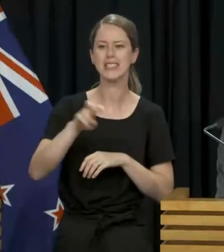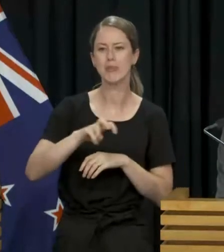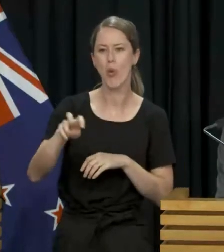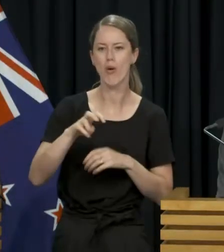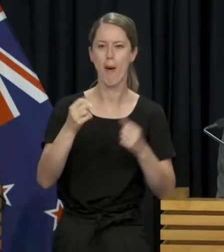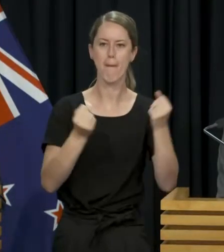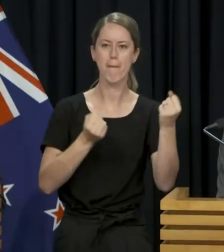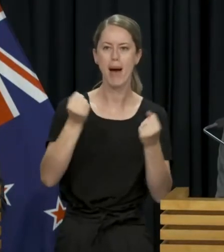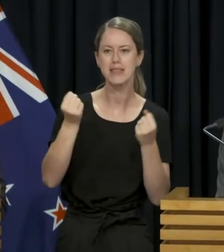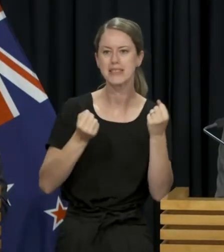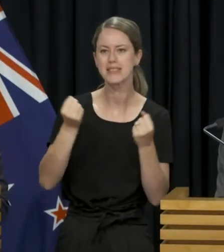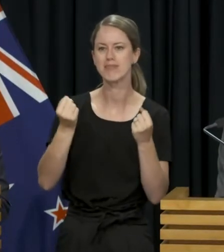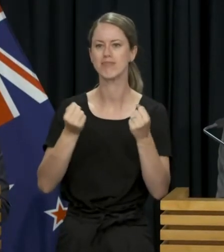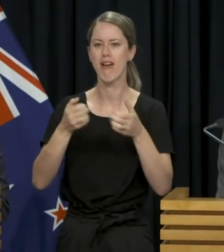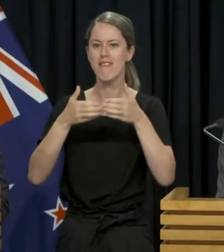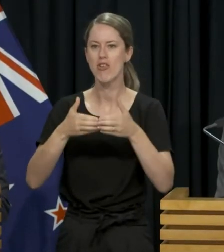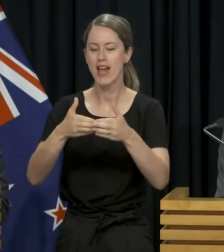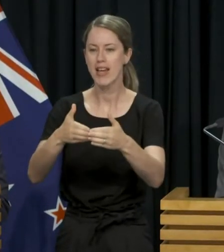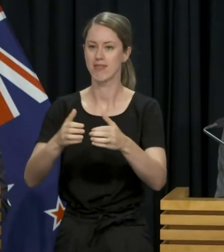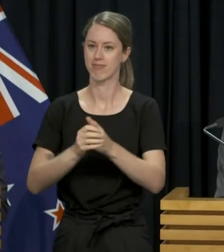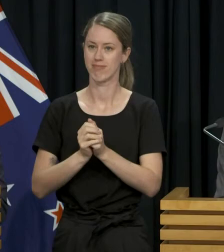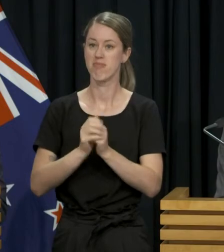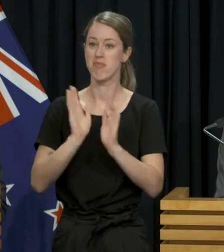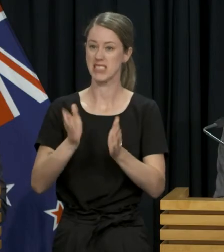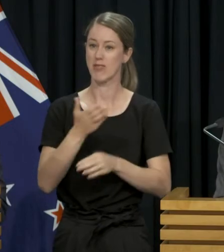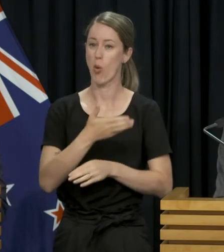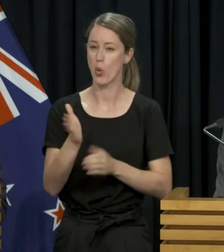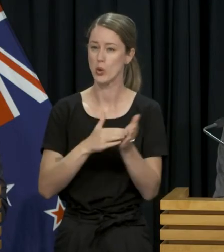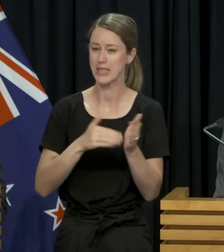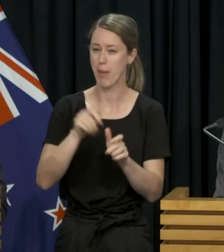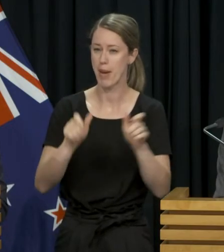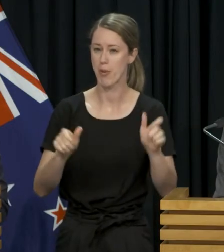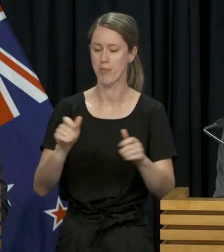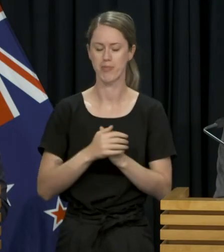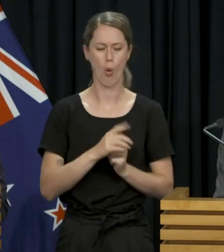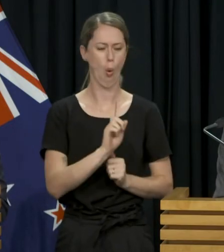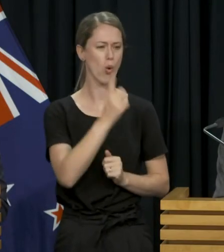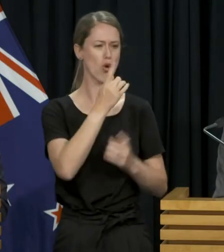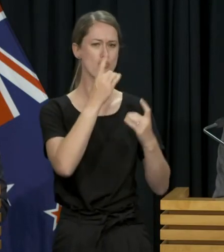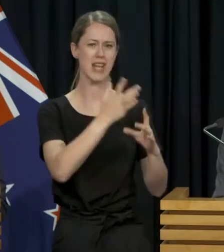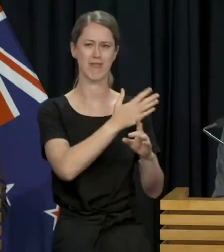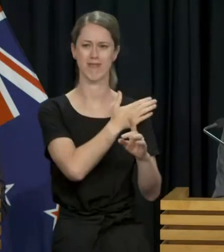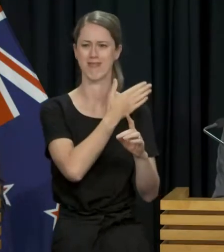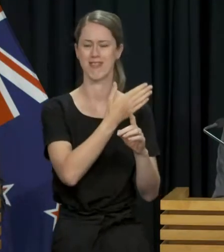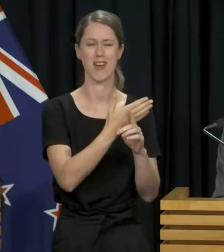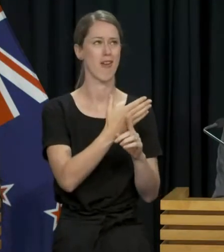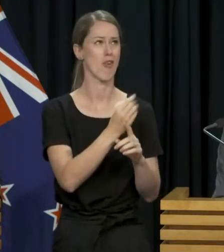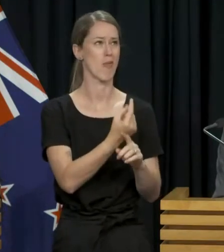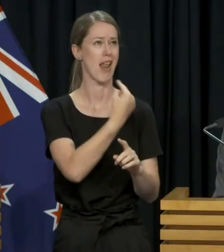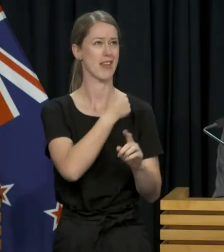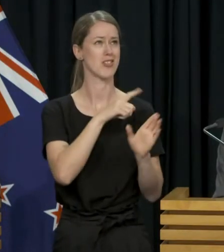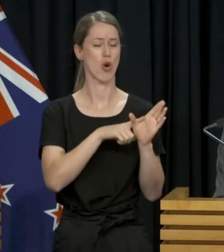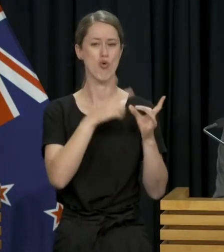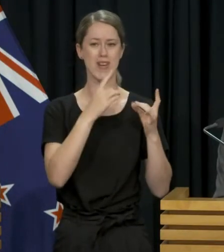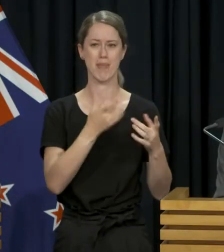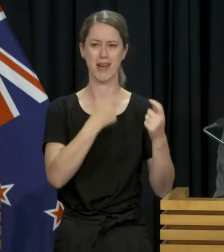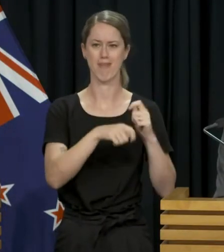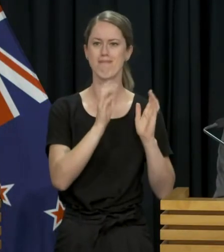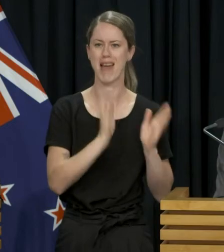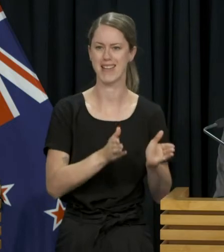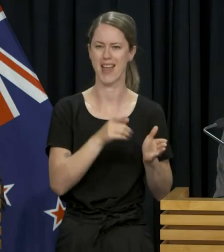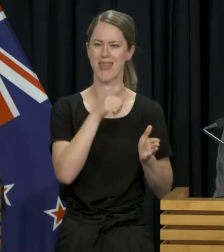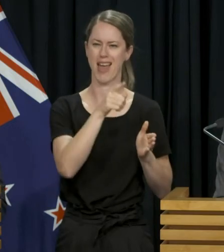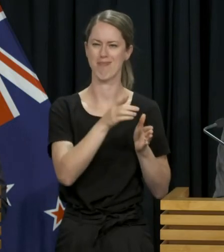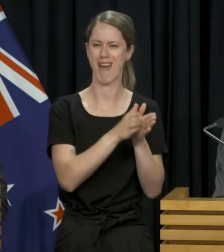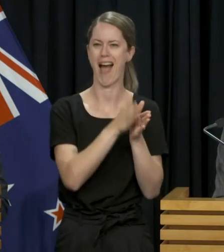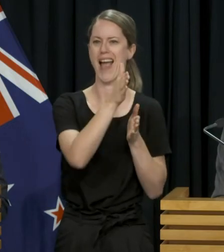Zealanders. Aucklanders have already been wearing face coverings on public transport since late last year. They have led the